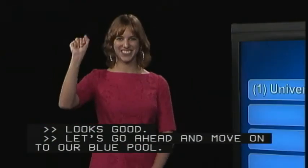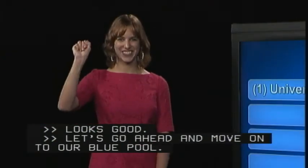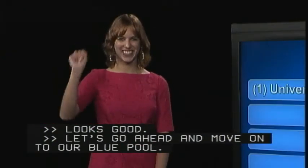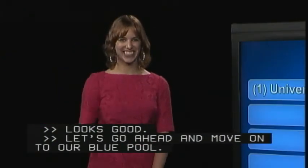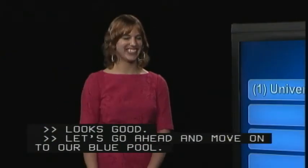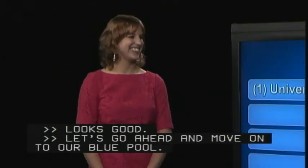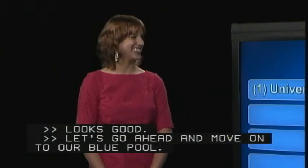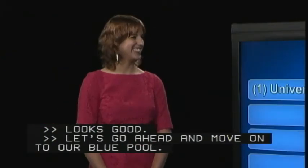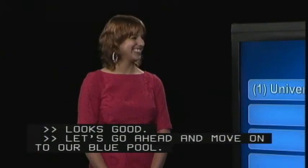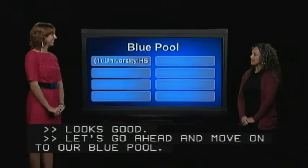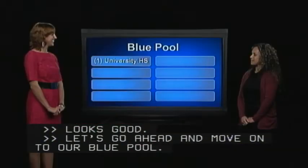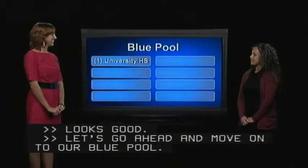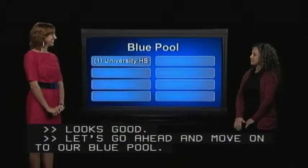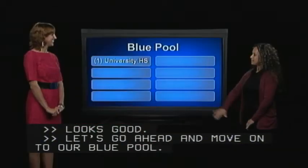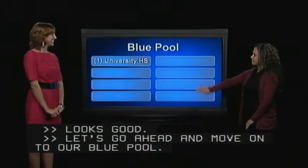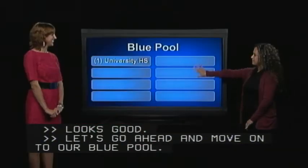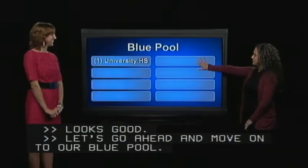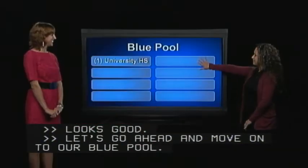University High School.